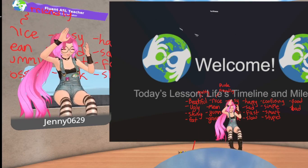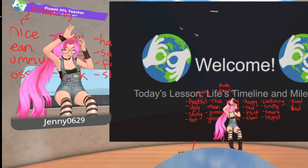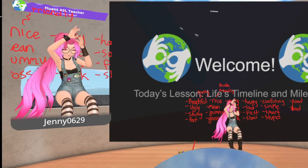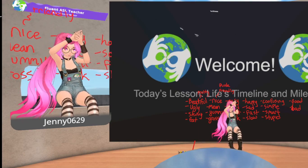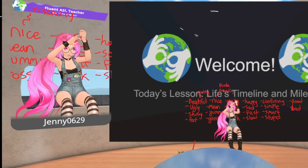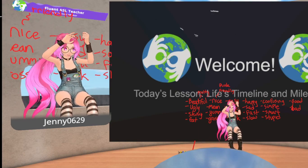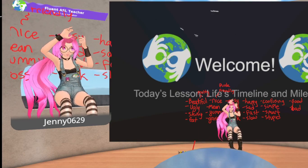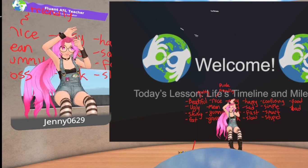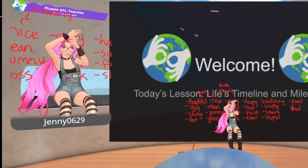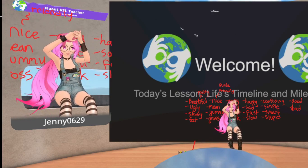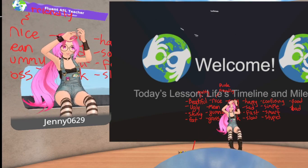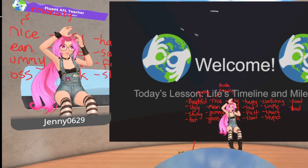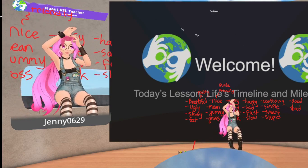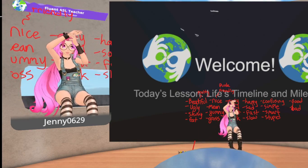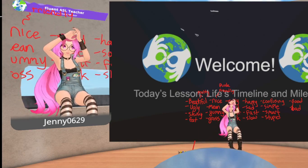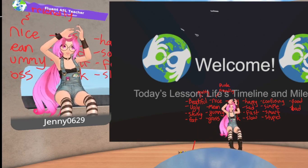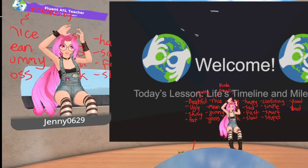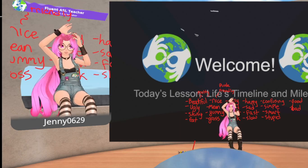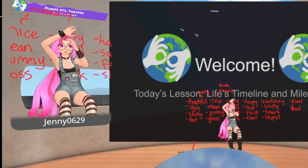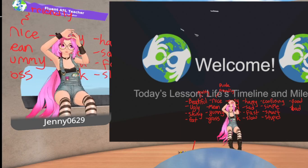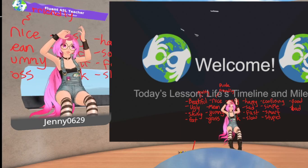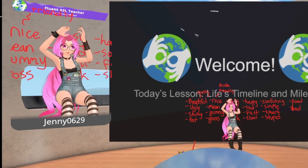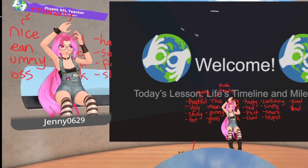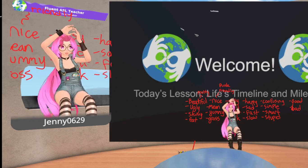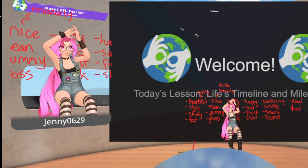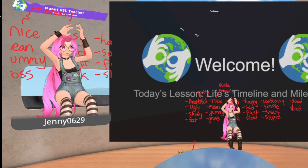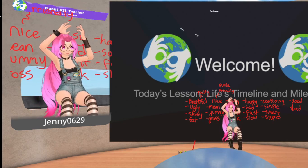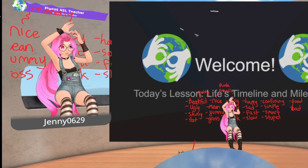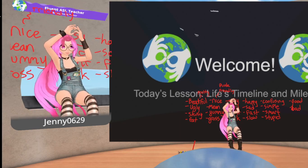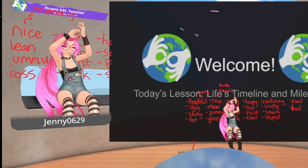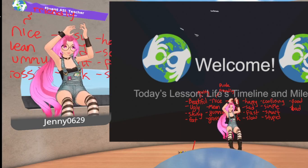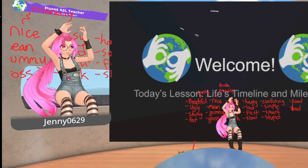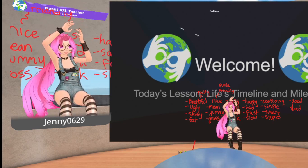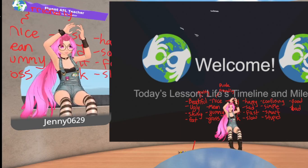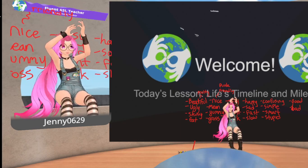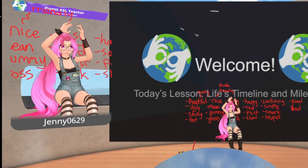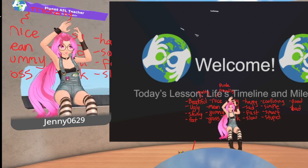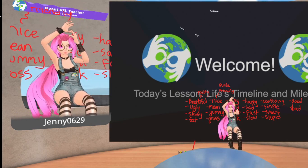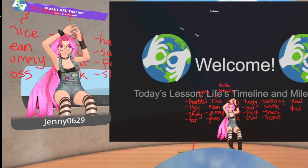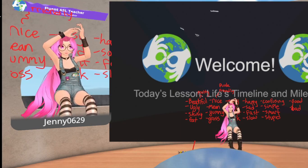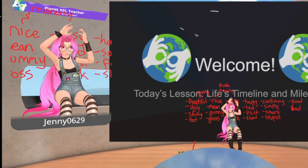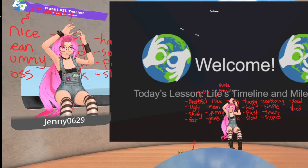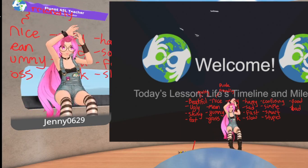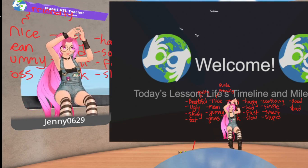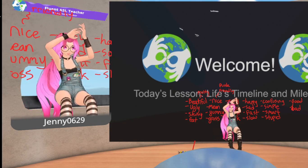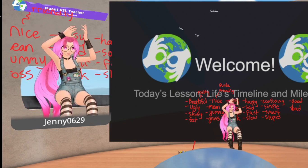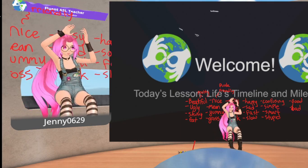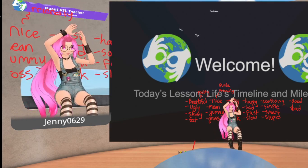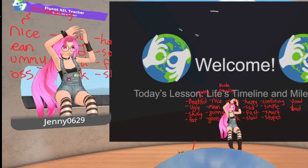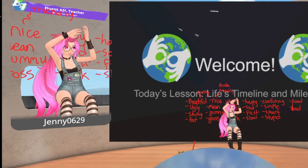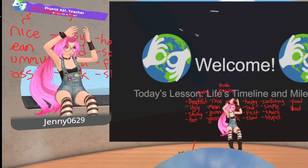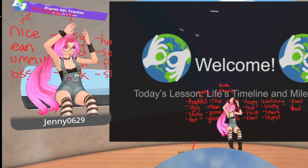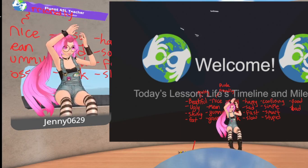C hands, or you could do two C hands mixing up here, just like this.